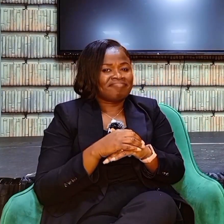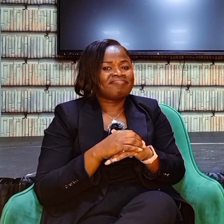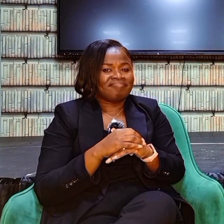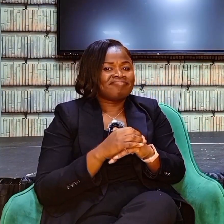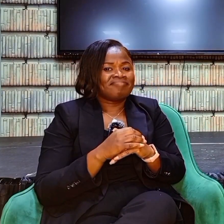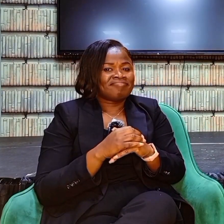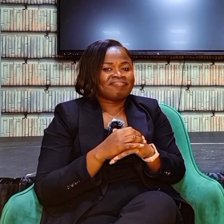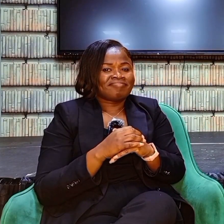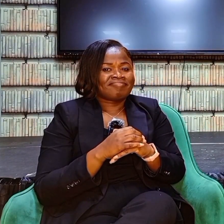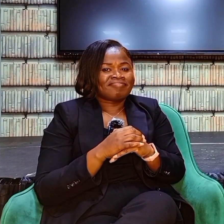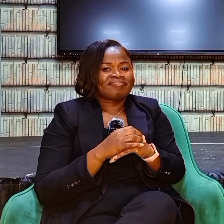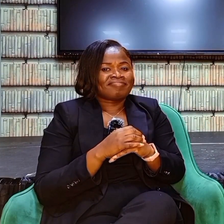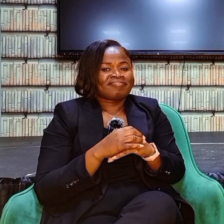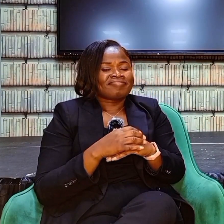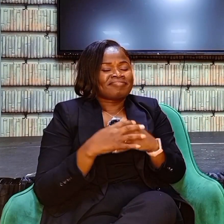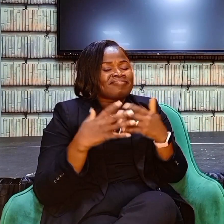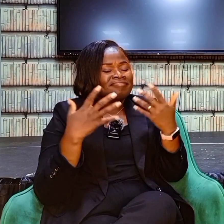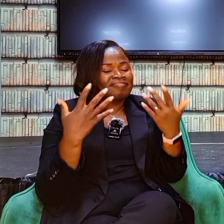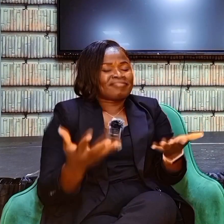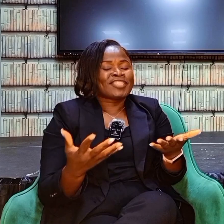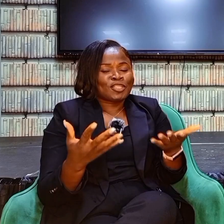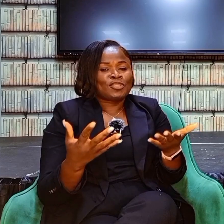Yeah.